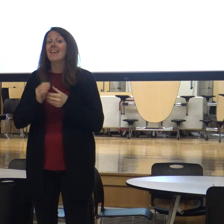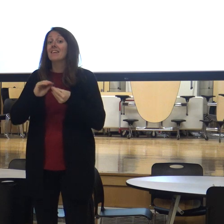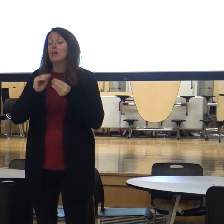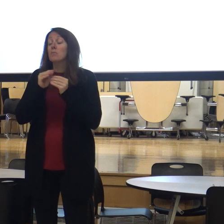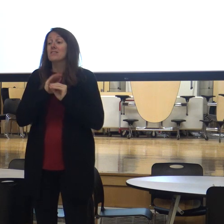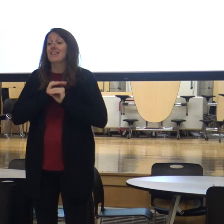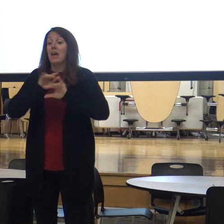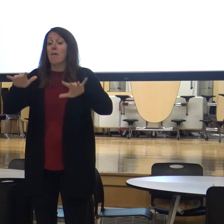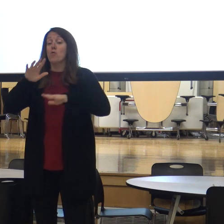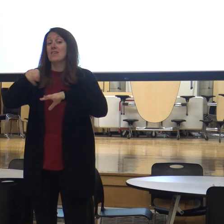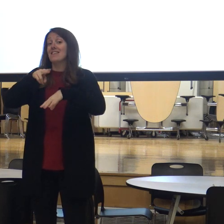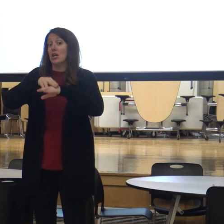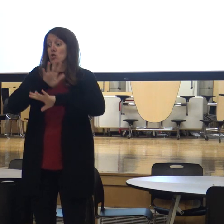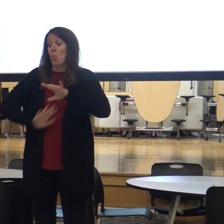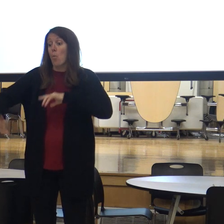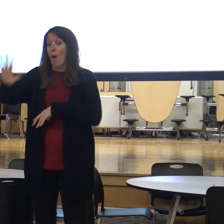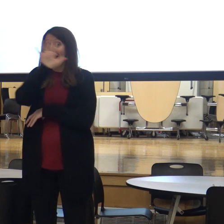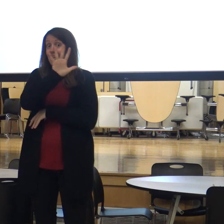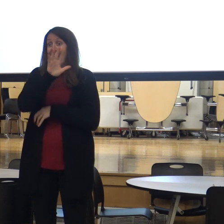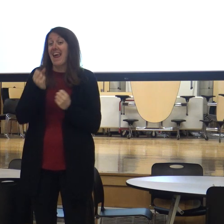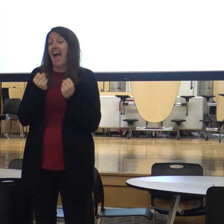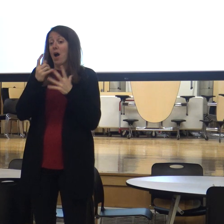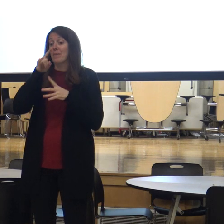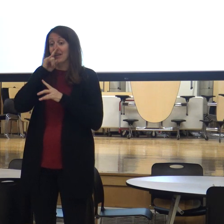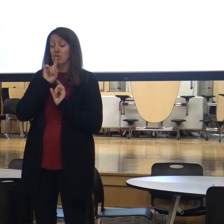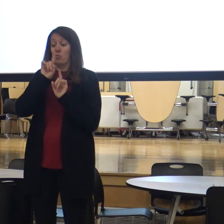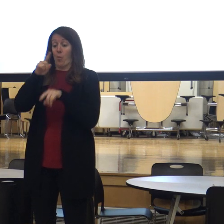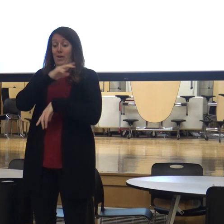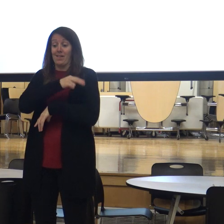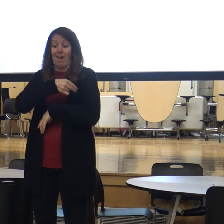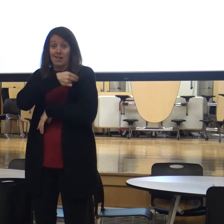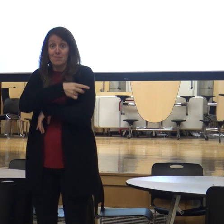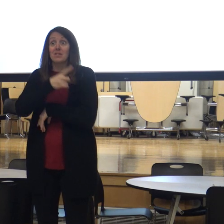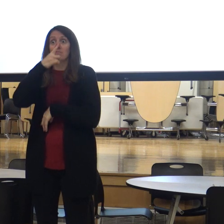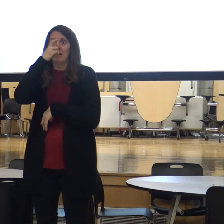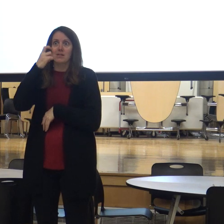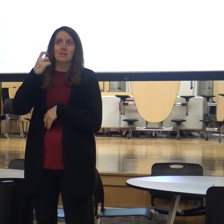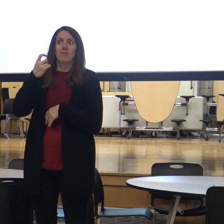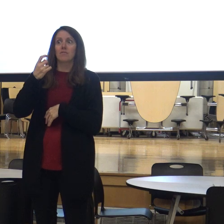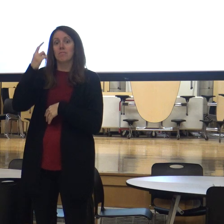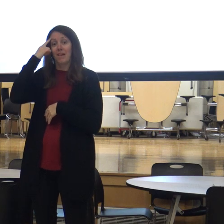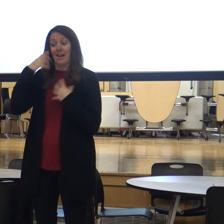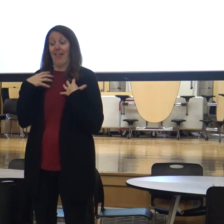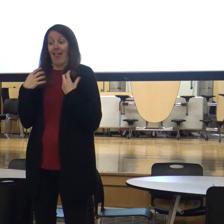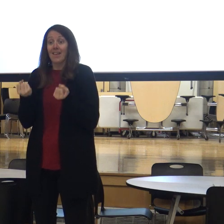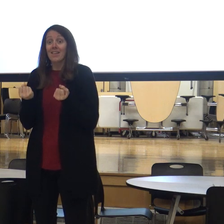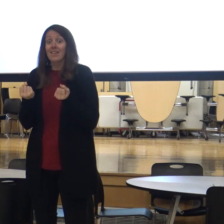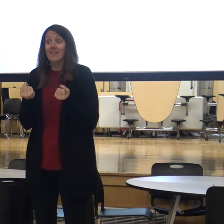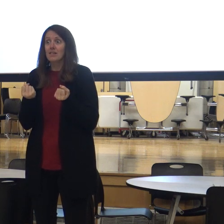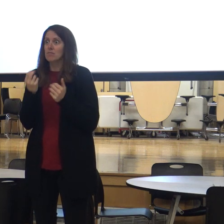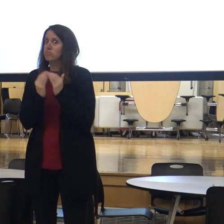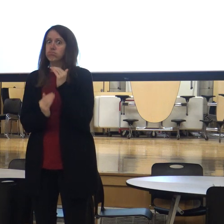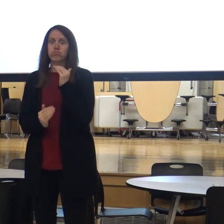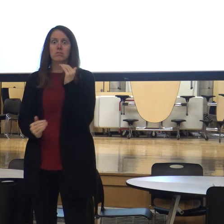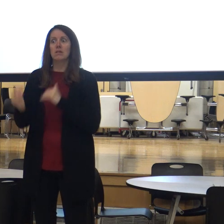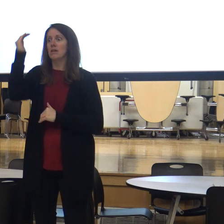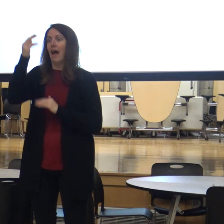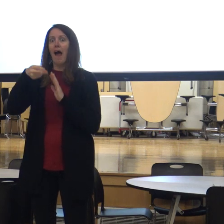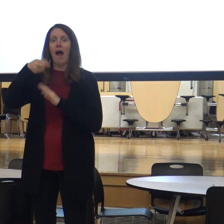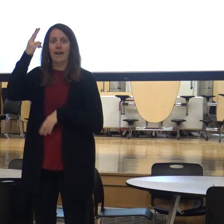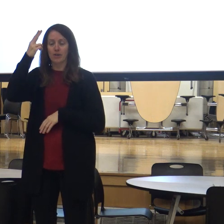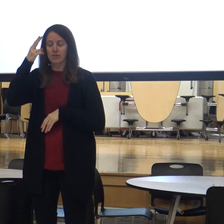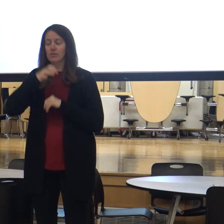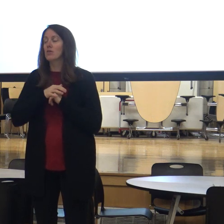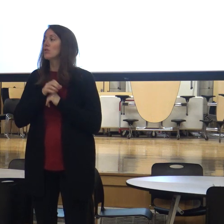departments due to significant mental health issues, like they're thinking about suicide, those type of things, was significantly higher. And